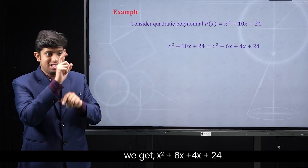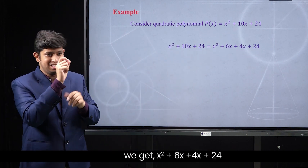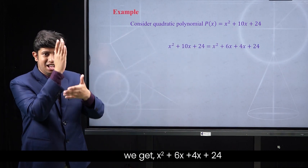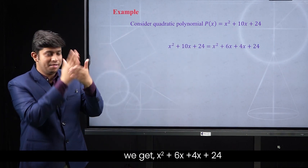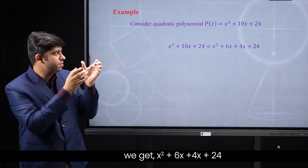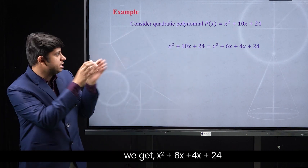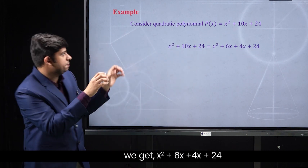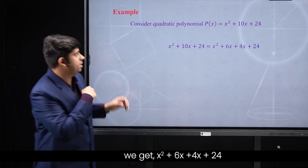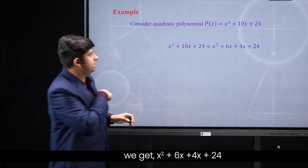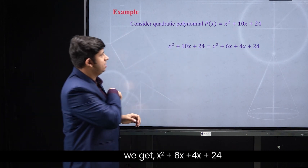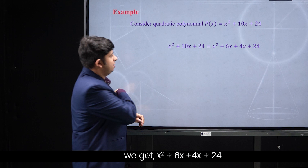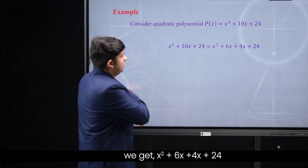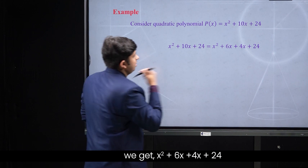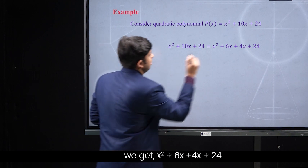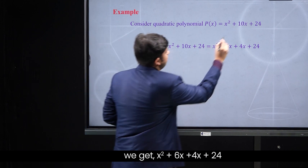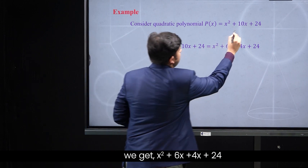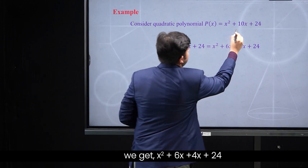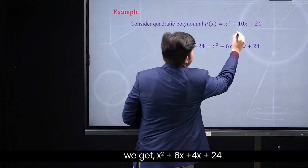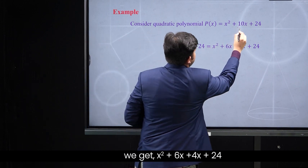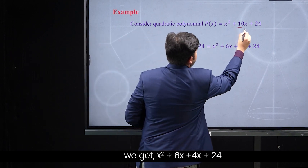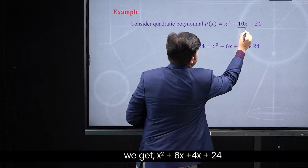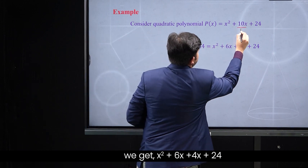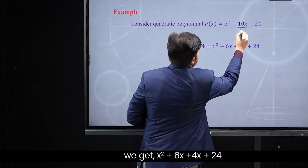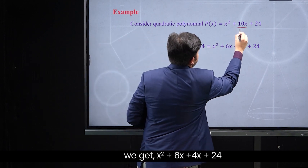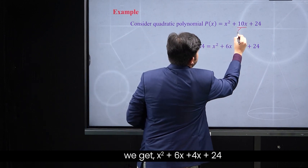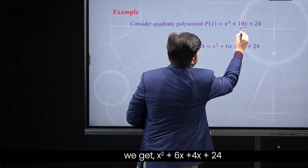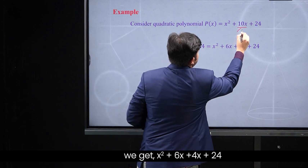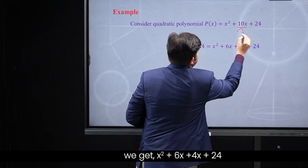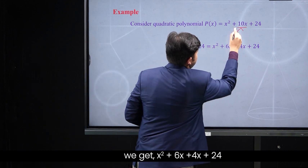get x square plus 6x plus 4x plus 24.